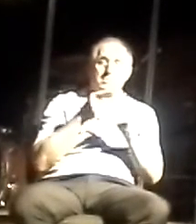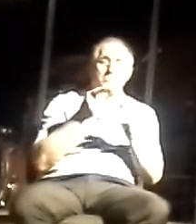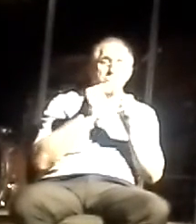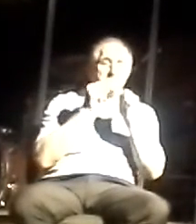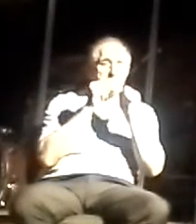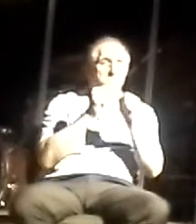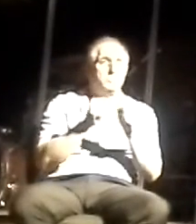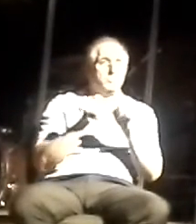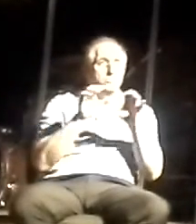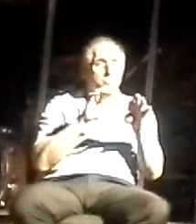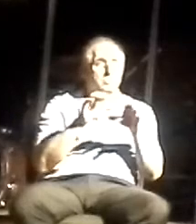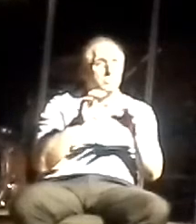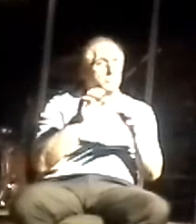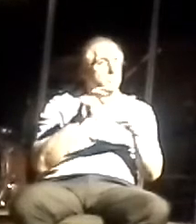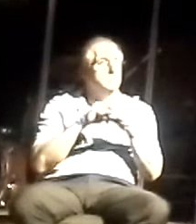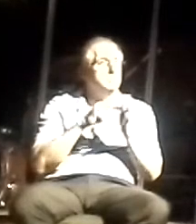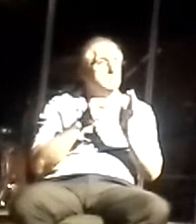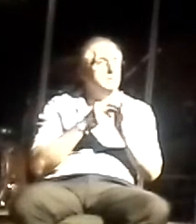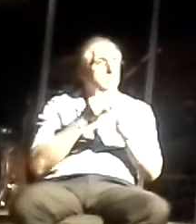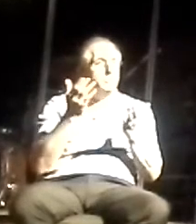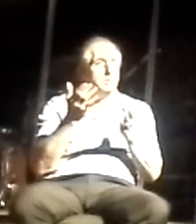keep doing that? What does that make us?